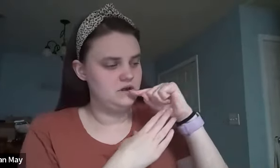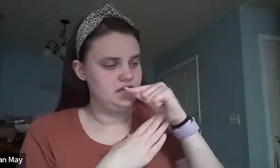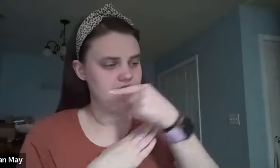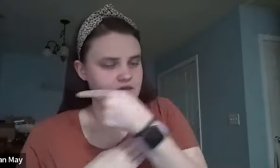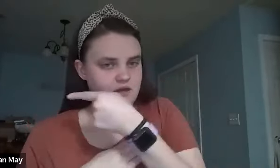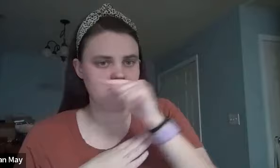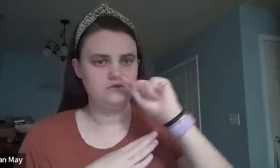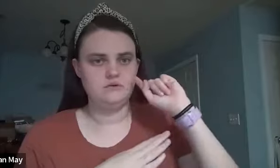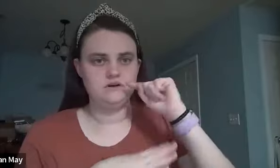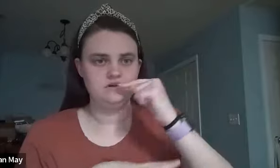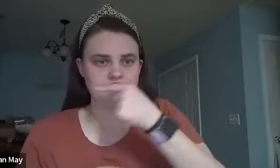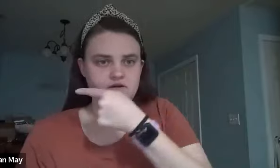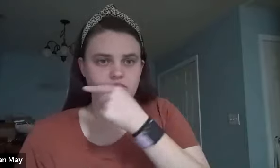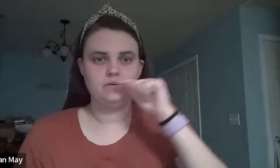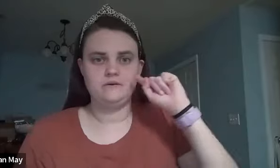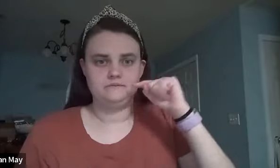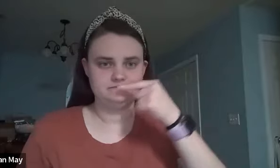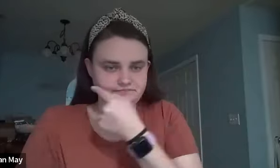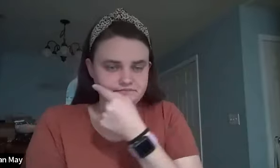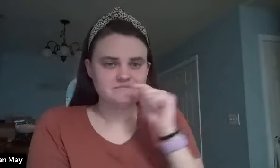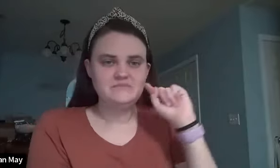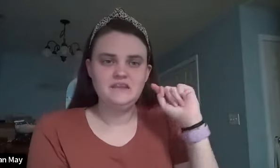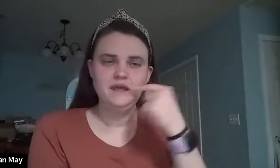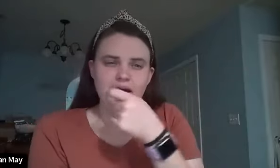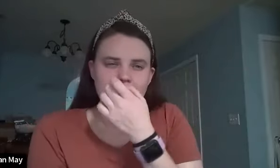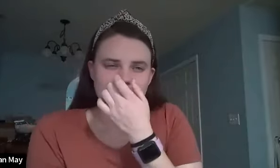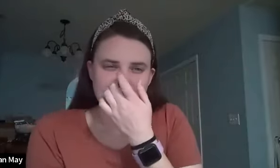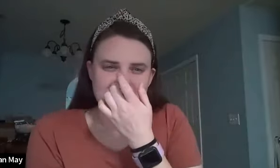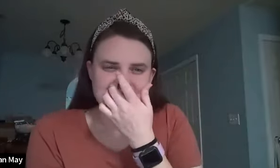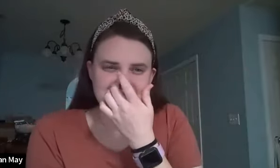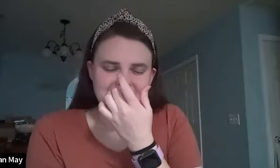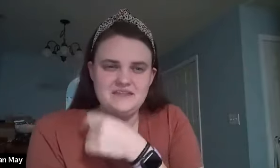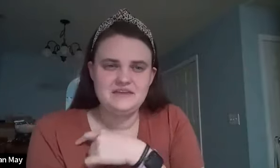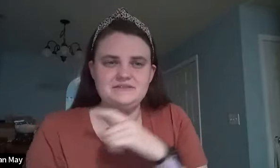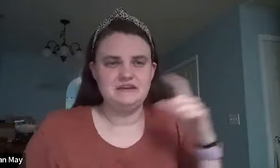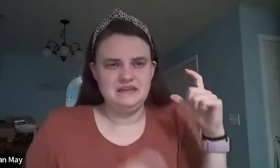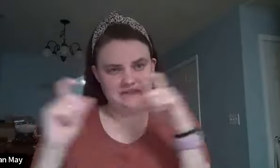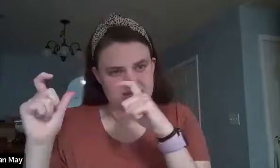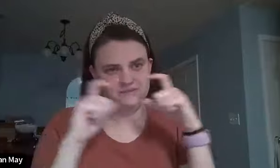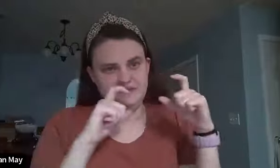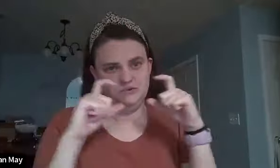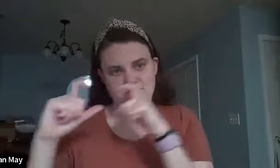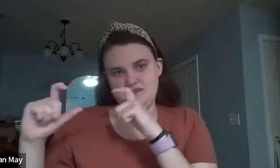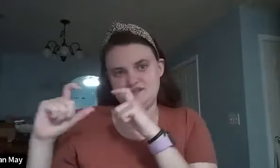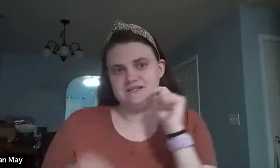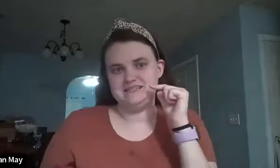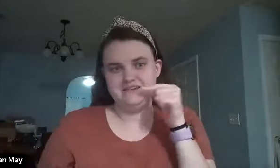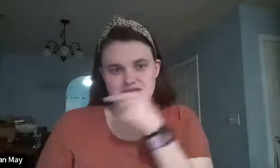away and then going forward. Corn. The reason I think that some people do this one instead of this